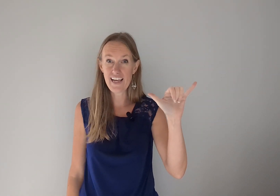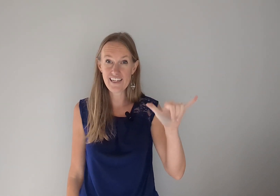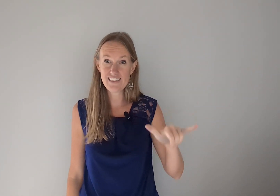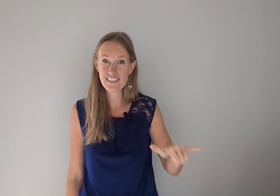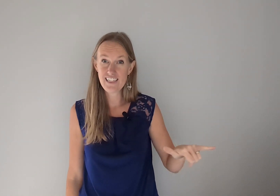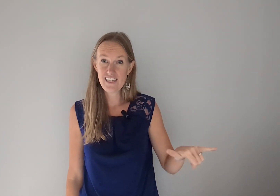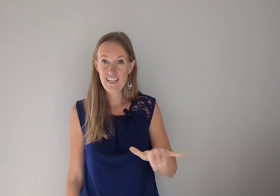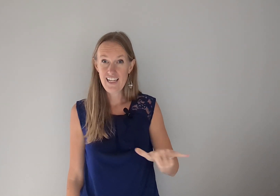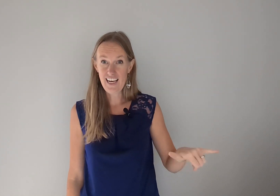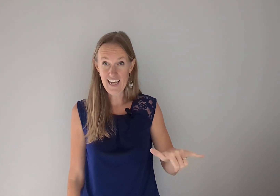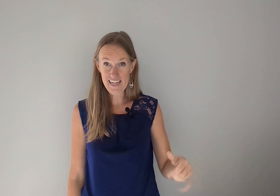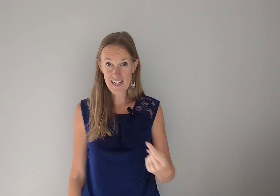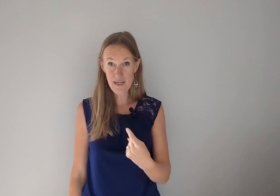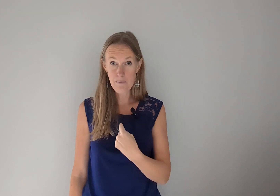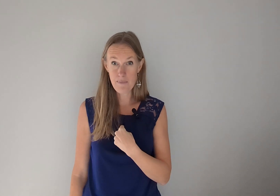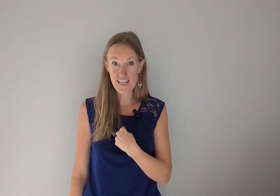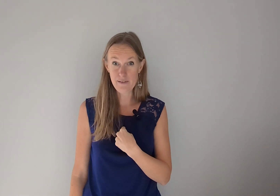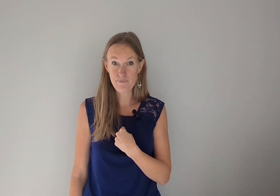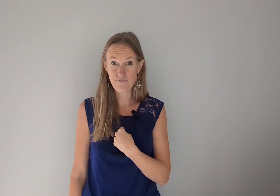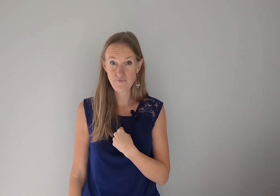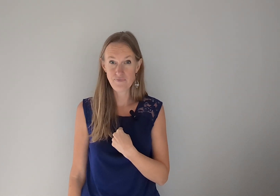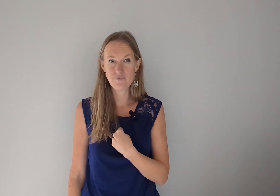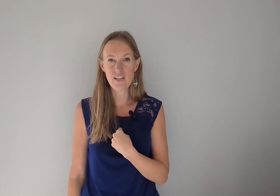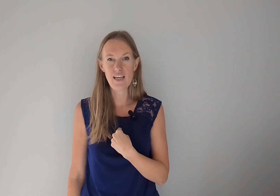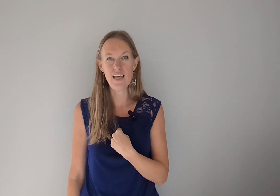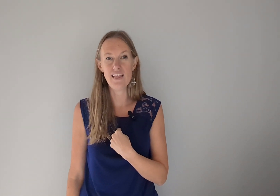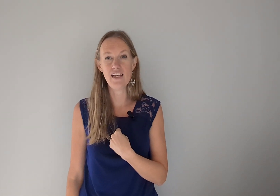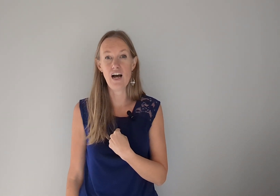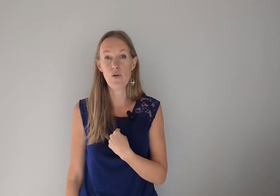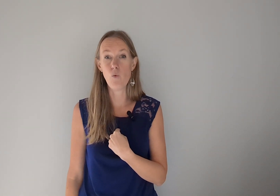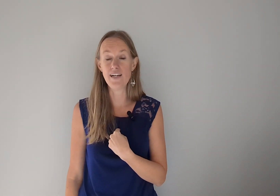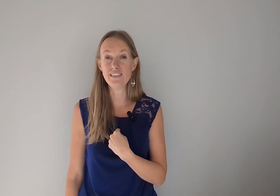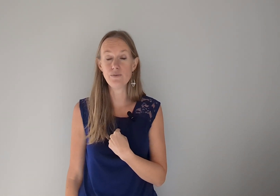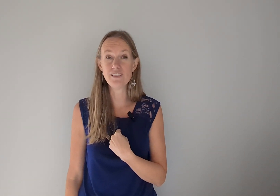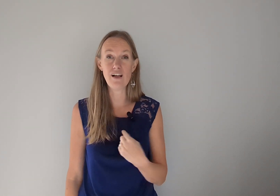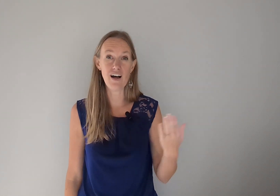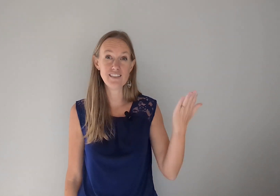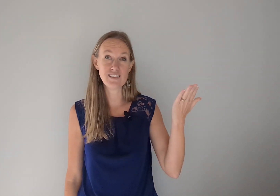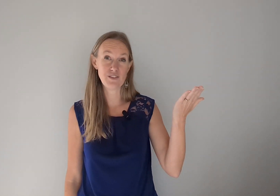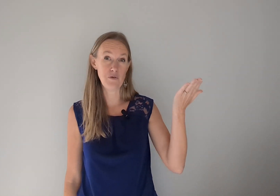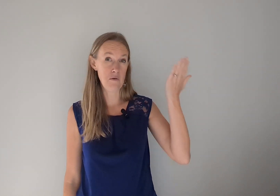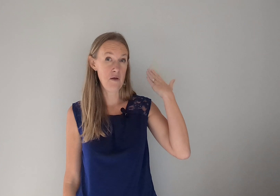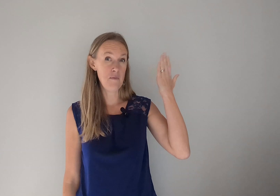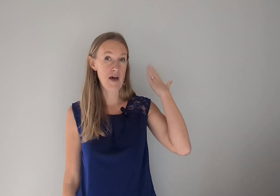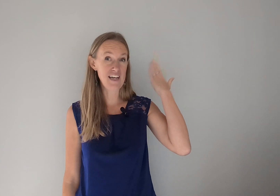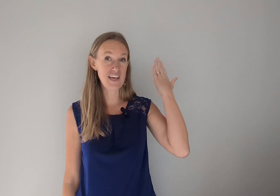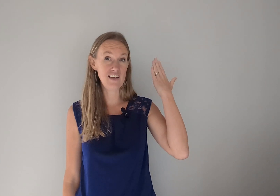hand. Like me. And then I once was lost. So back then